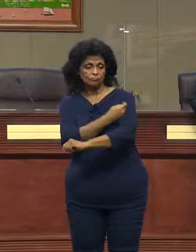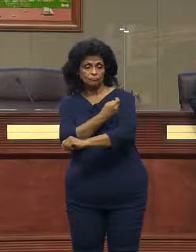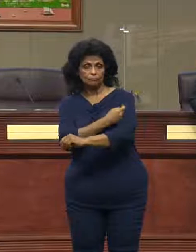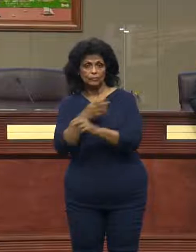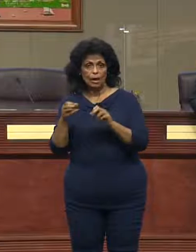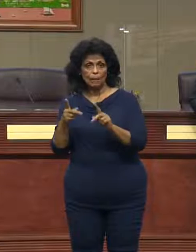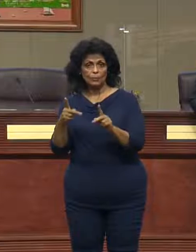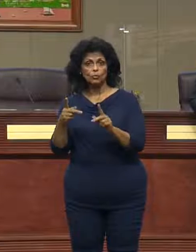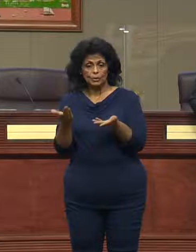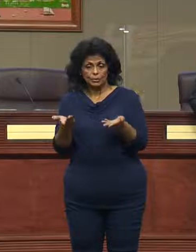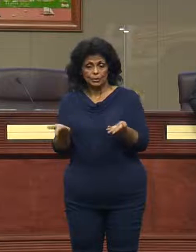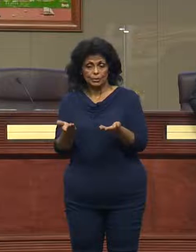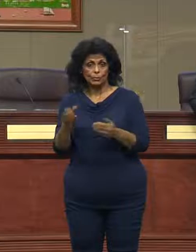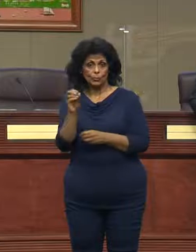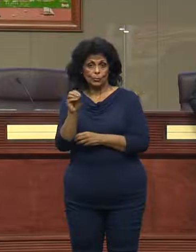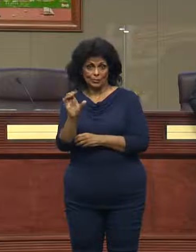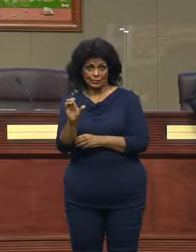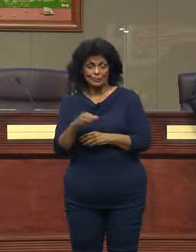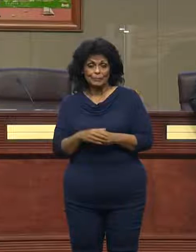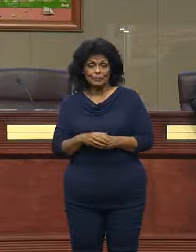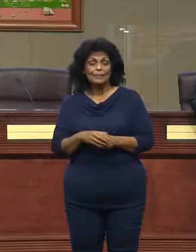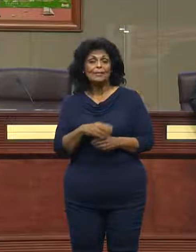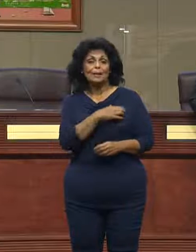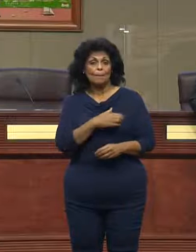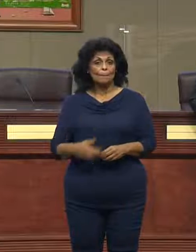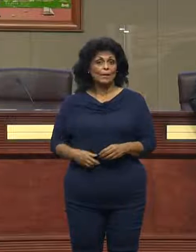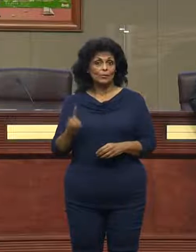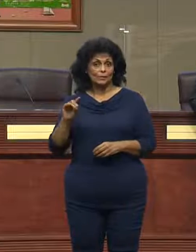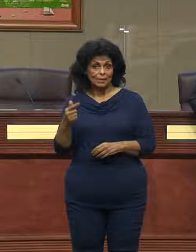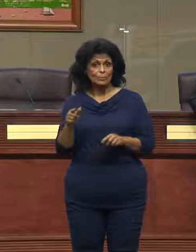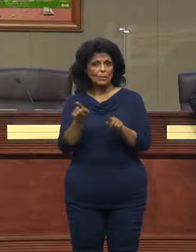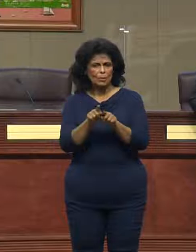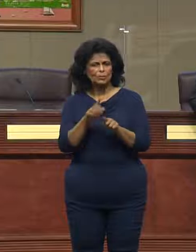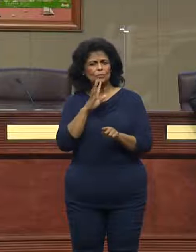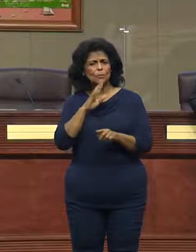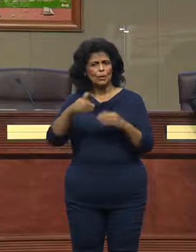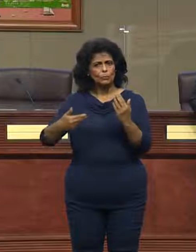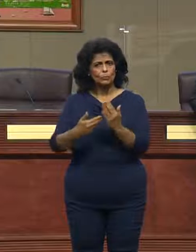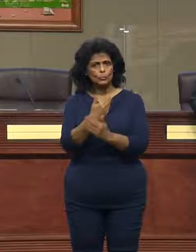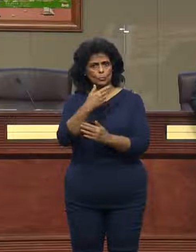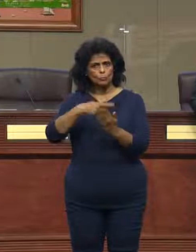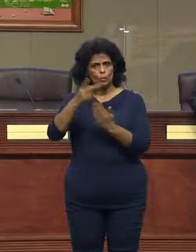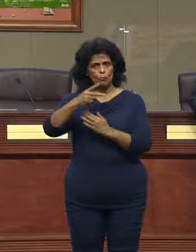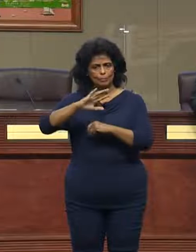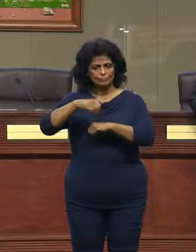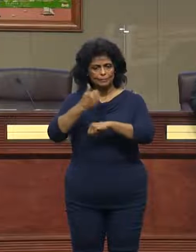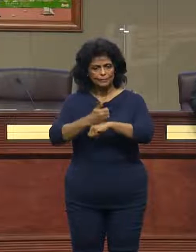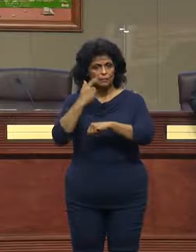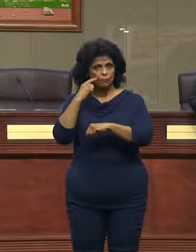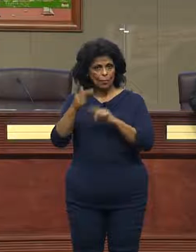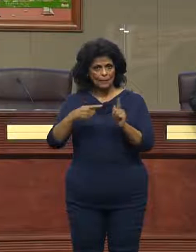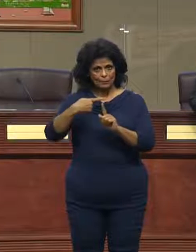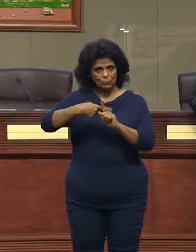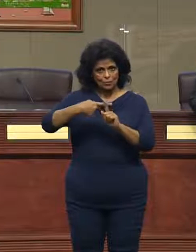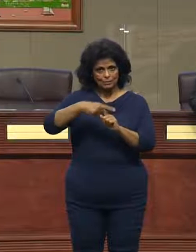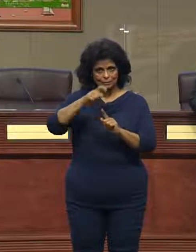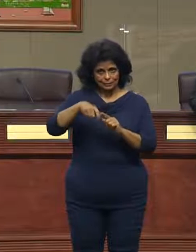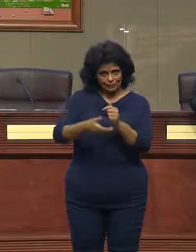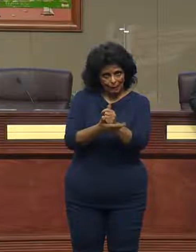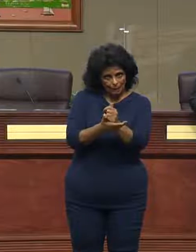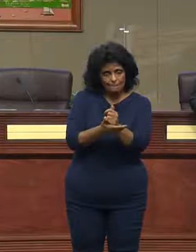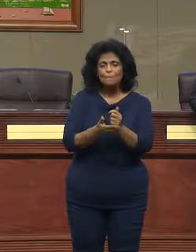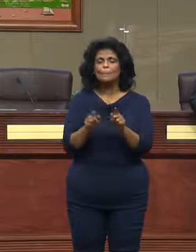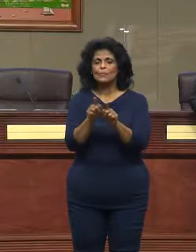taking place here in Orange County. Mayor Demings will also discuss the launch of our program to help renters that are in need and the work of our strike